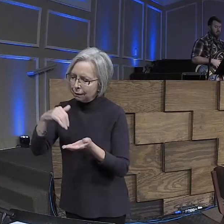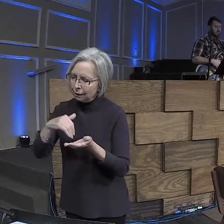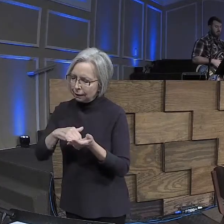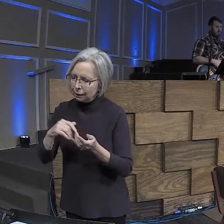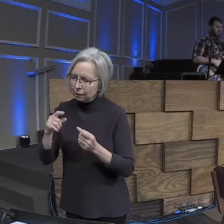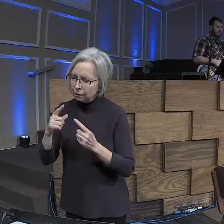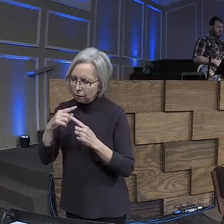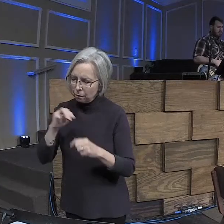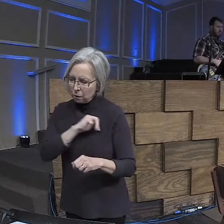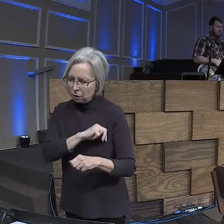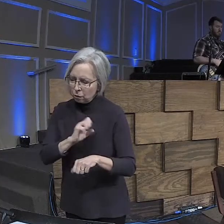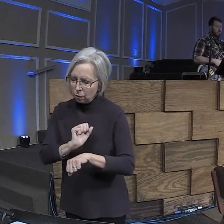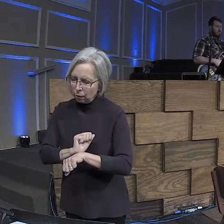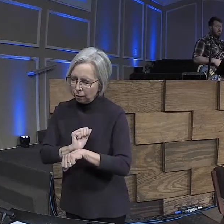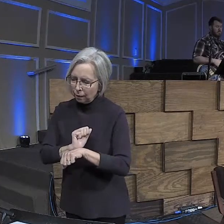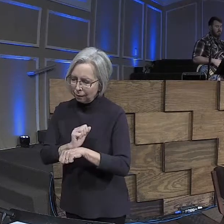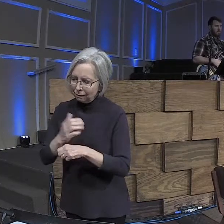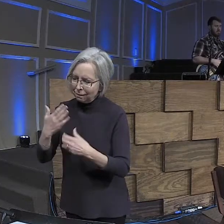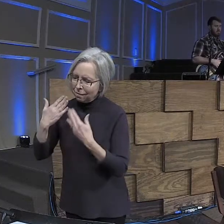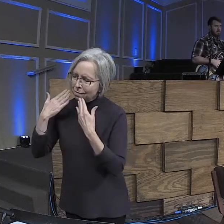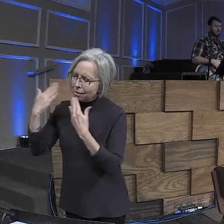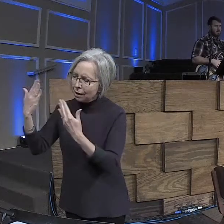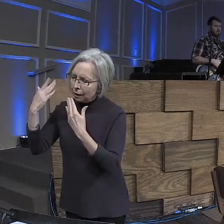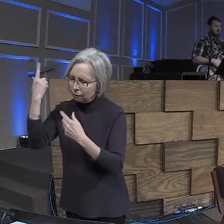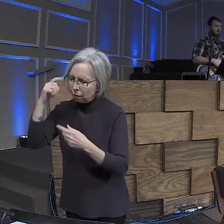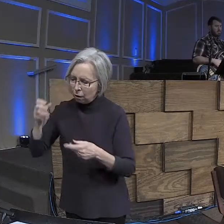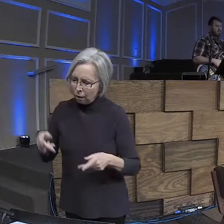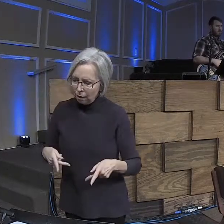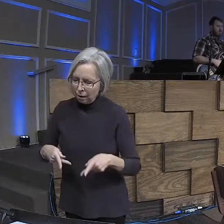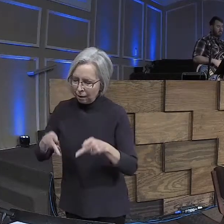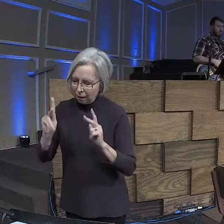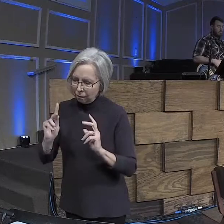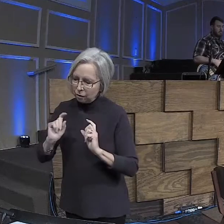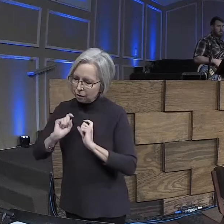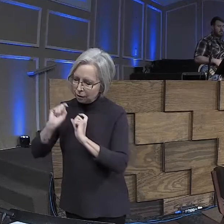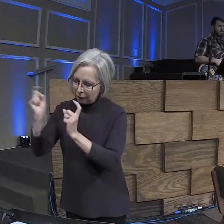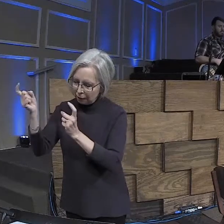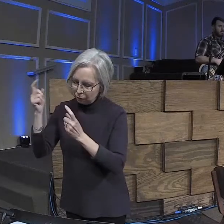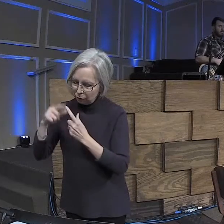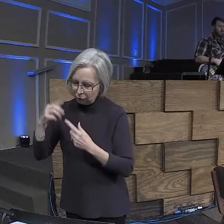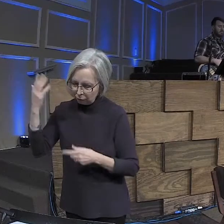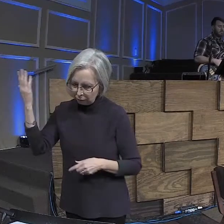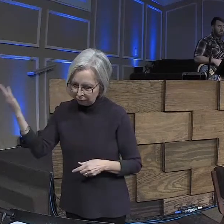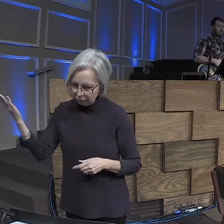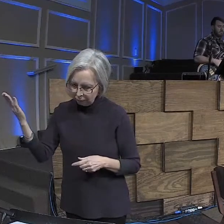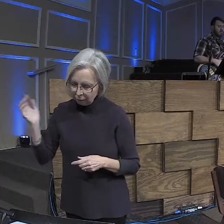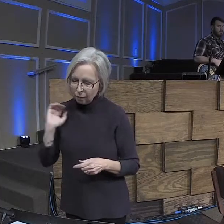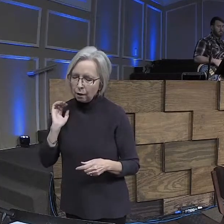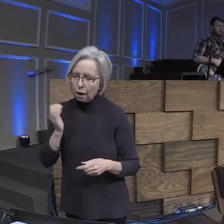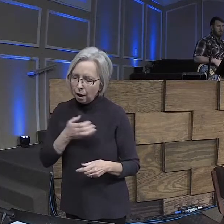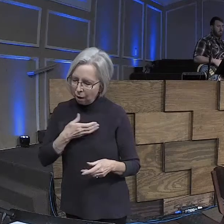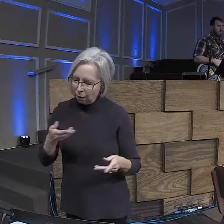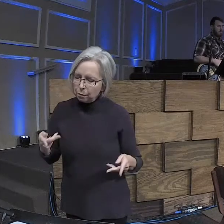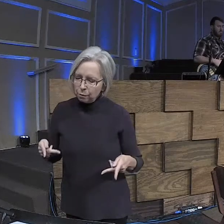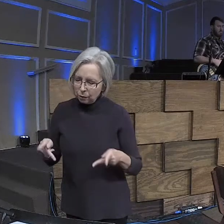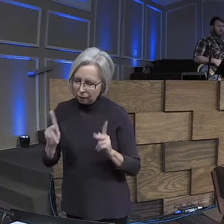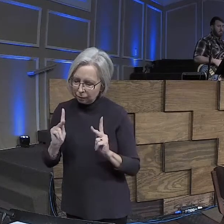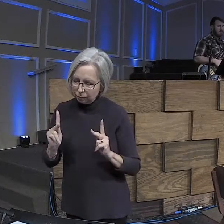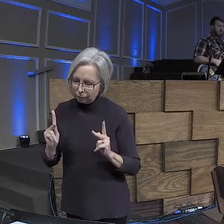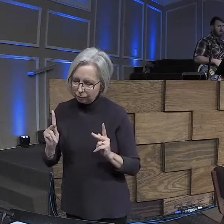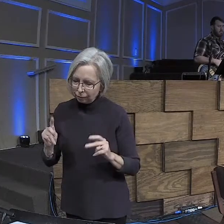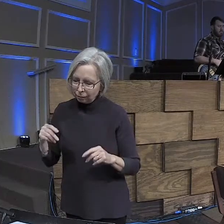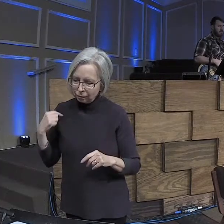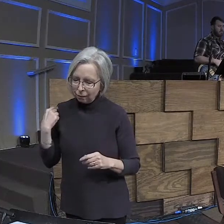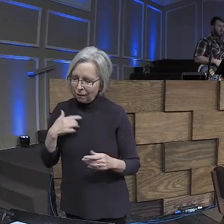you throughout Scripture, we thank you for the opportunity to give. It is our privilege, and we